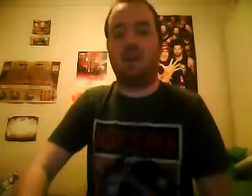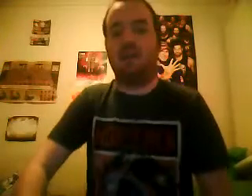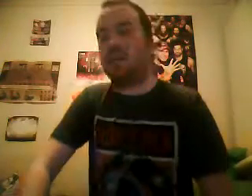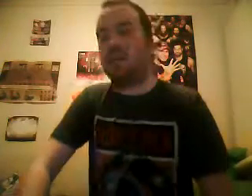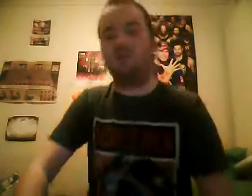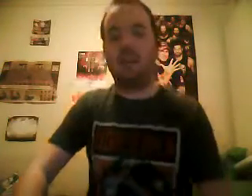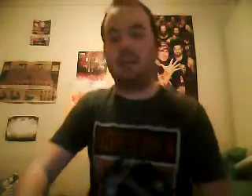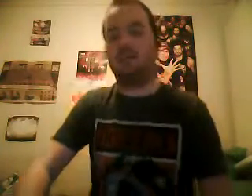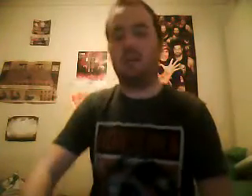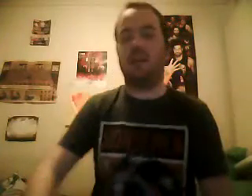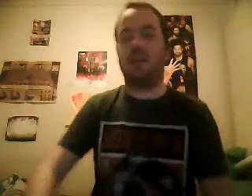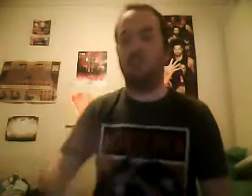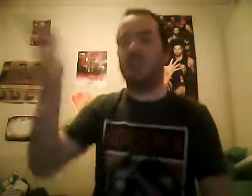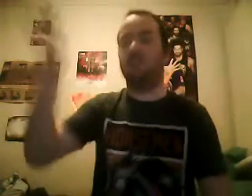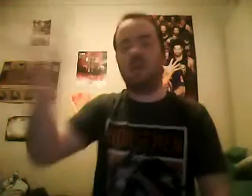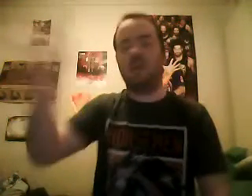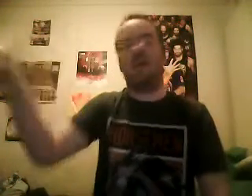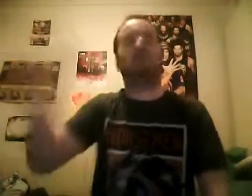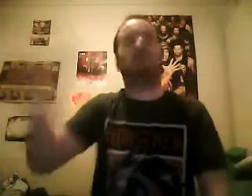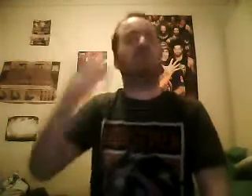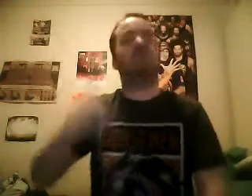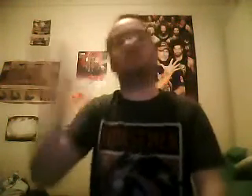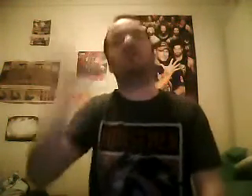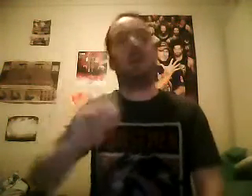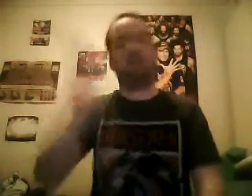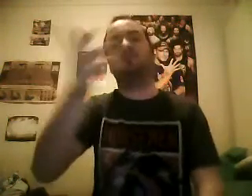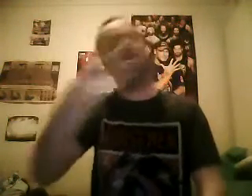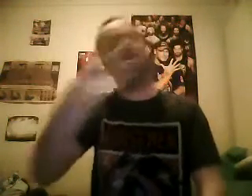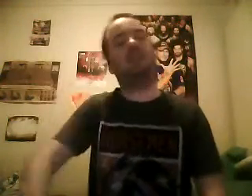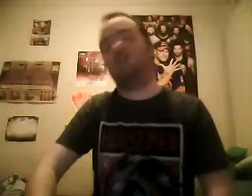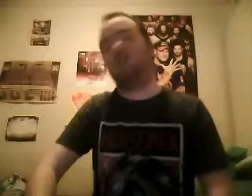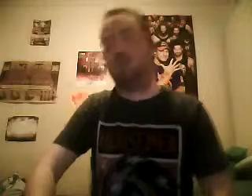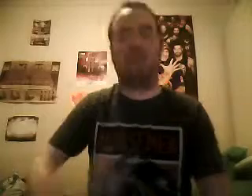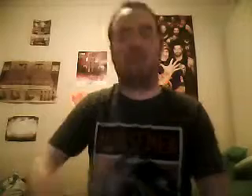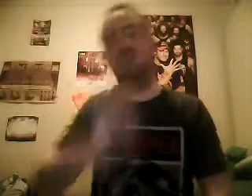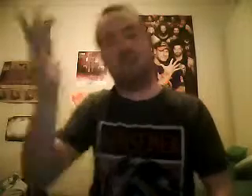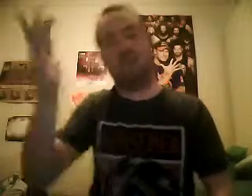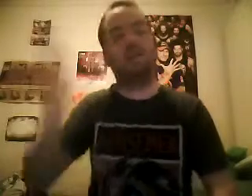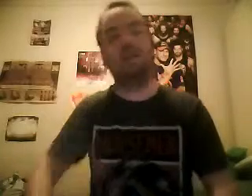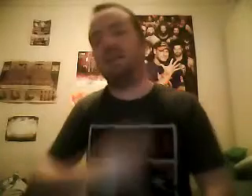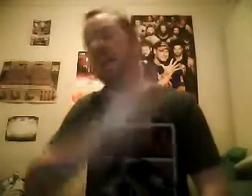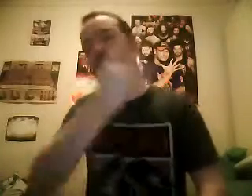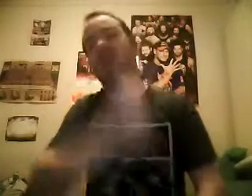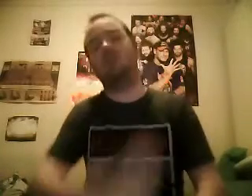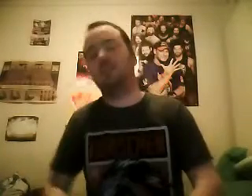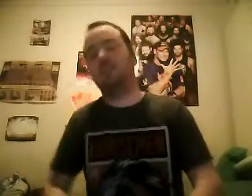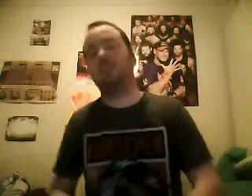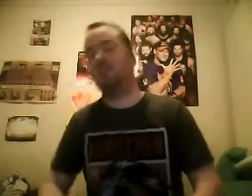why he's not allowed to go there, but yet other wrestlers with tattoos, yeah, they're allowed to go there. Right, WWE.